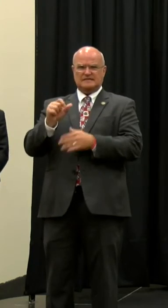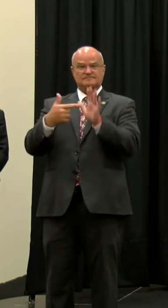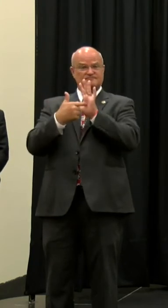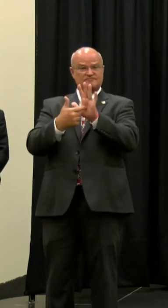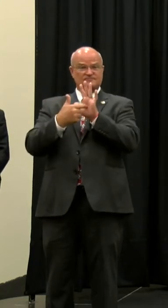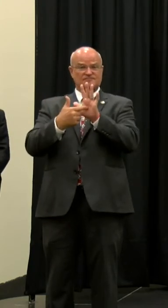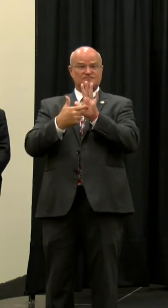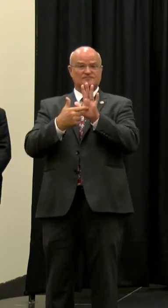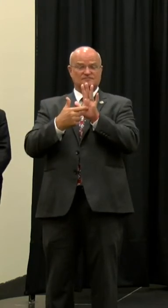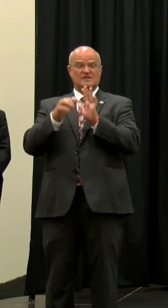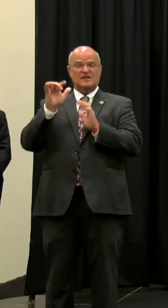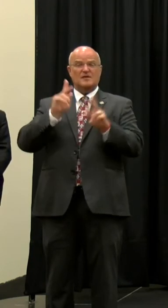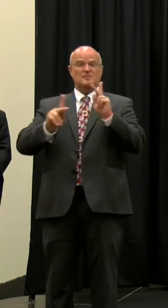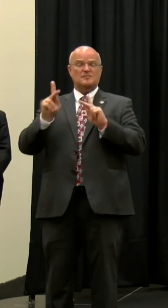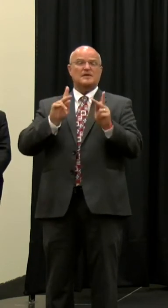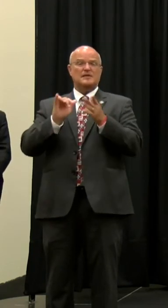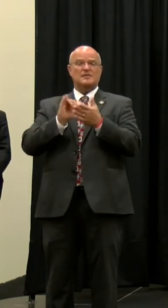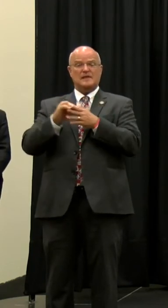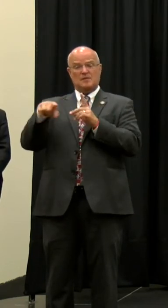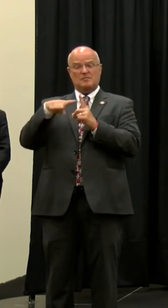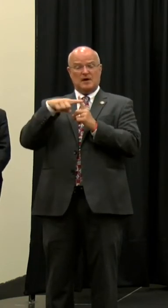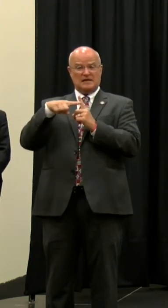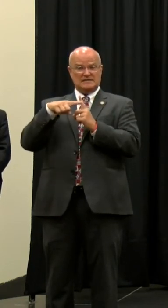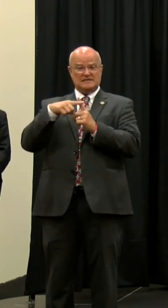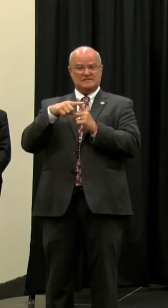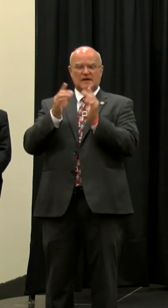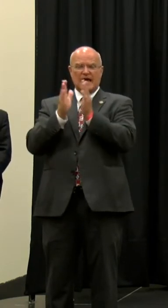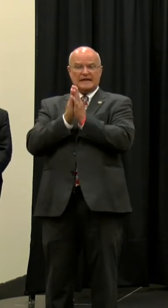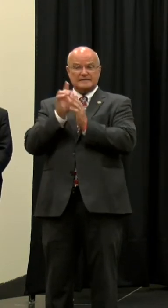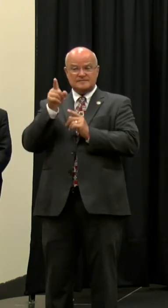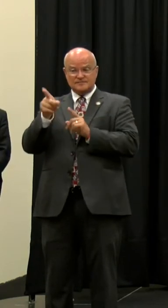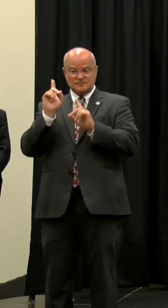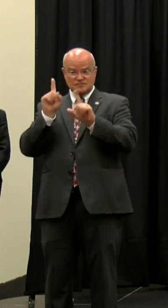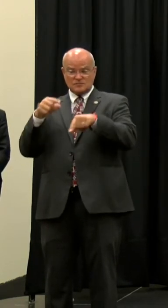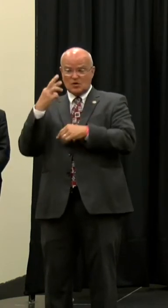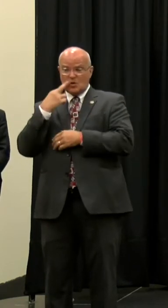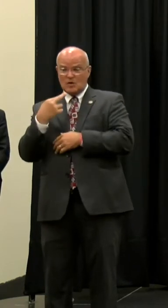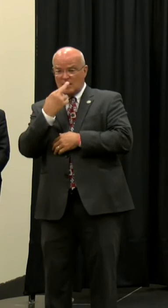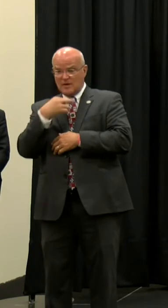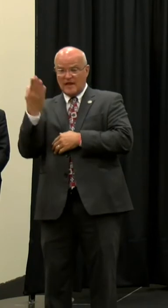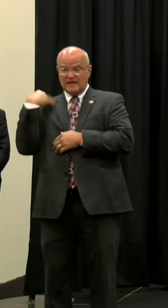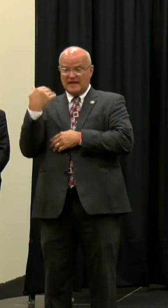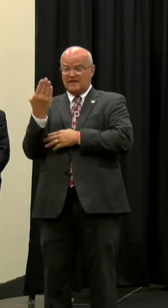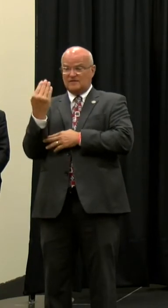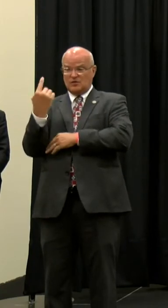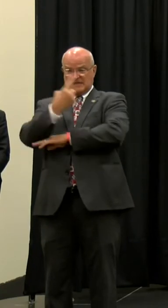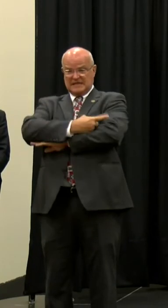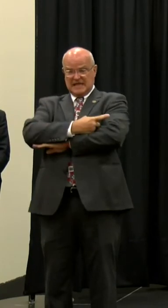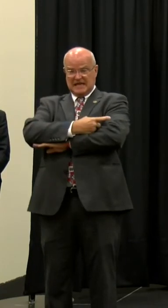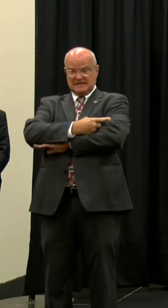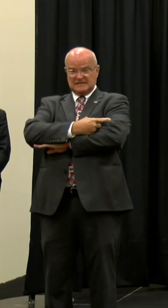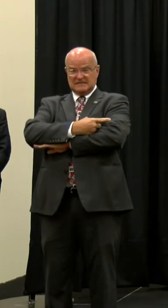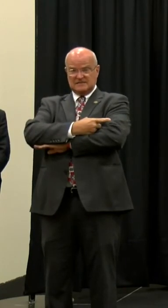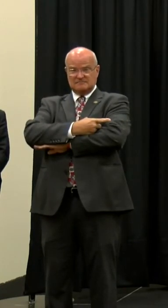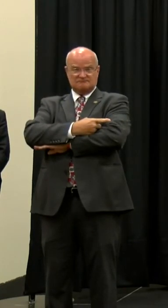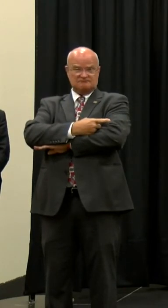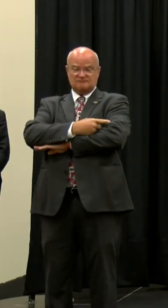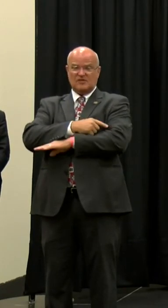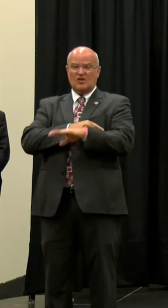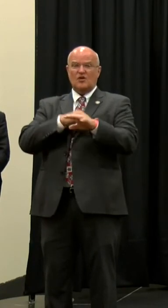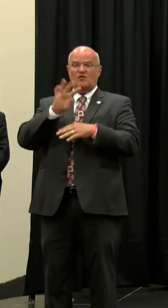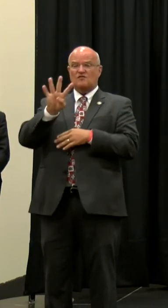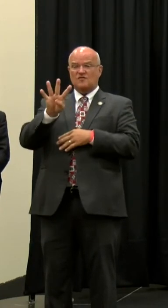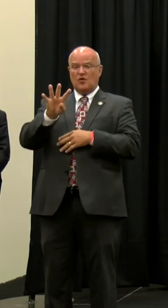example, of those that are positive, we ask if you've been to a restaurant in the last 14 days. Only